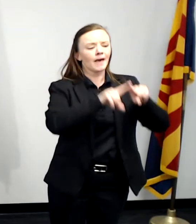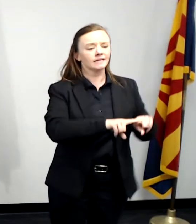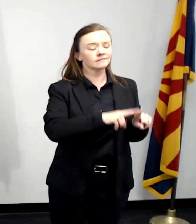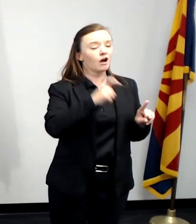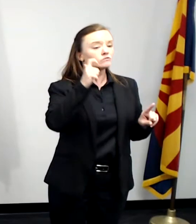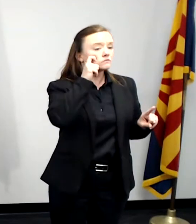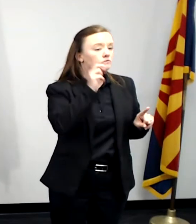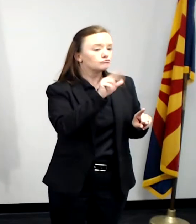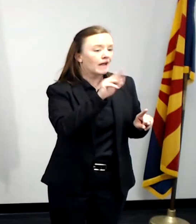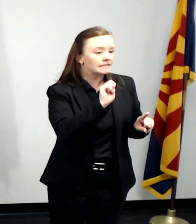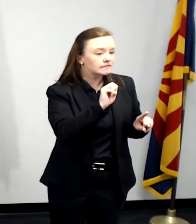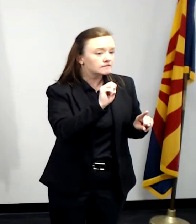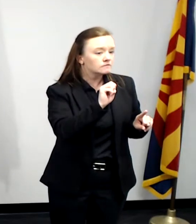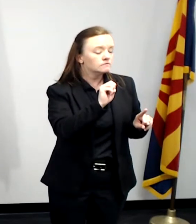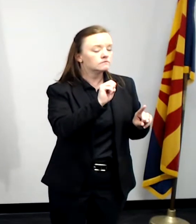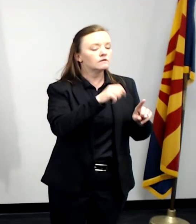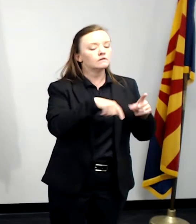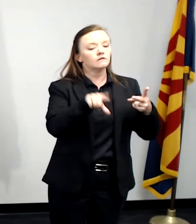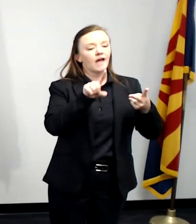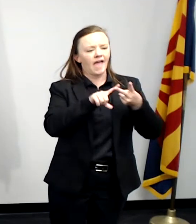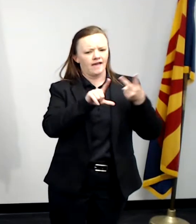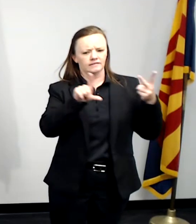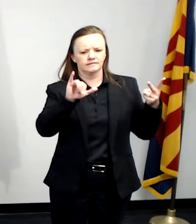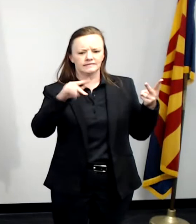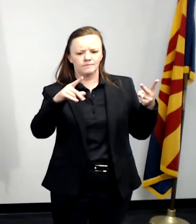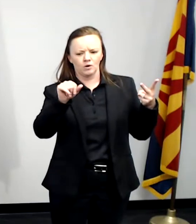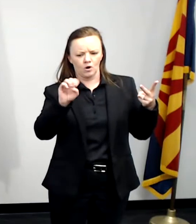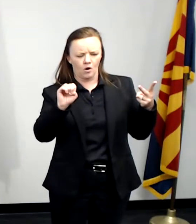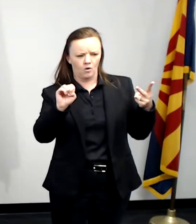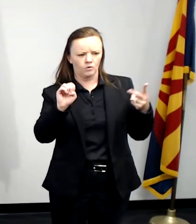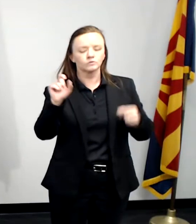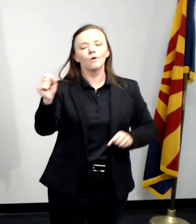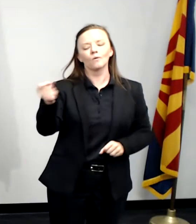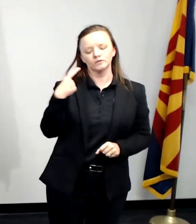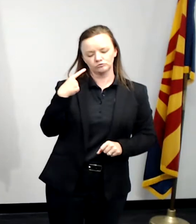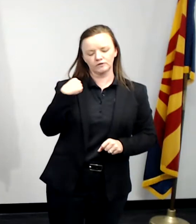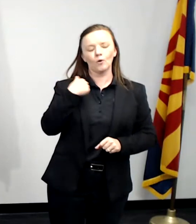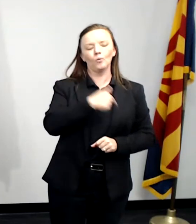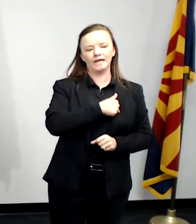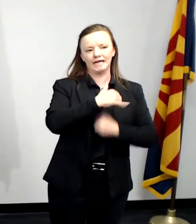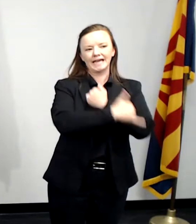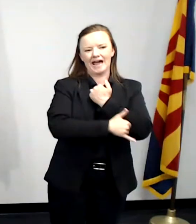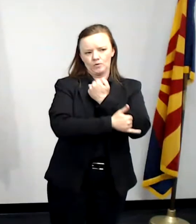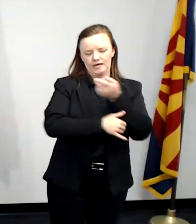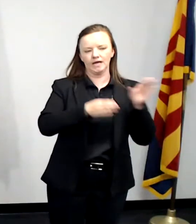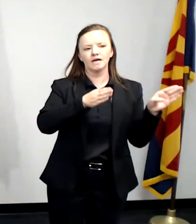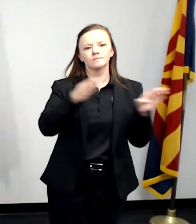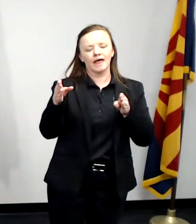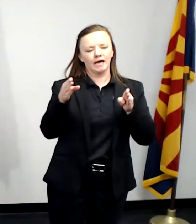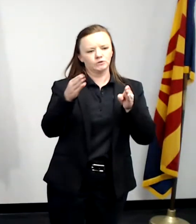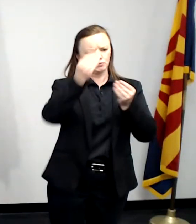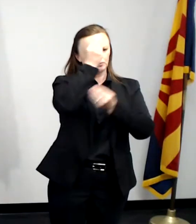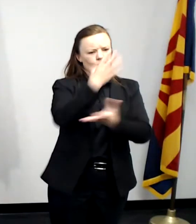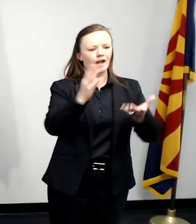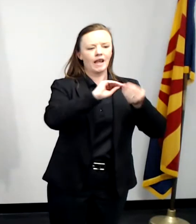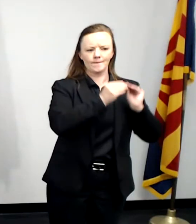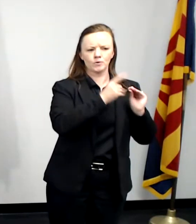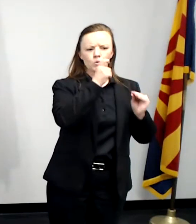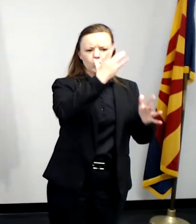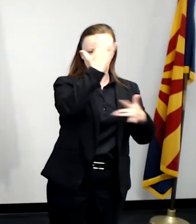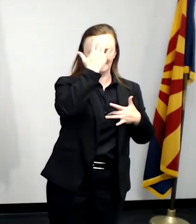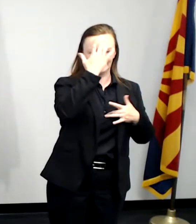code? So the question is, are we as a county planning on releasing data by zip code or data